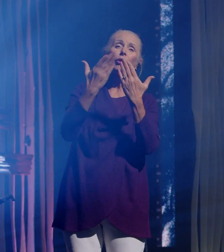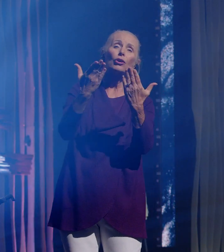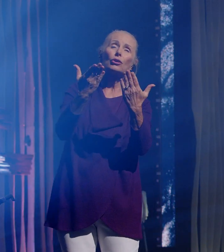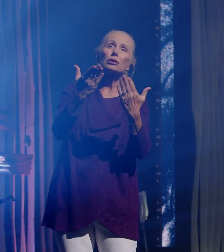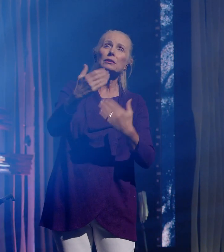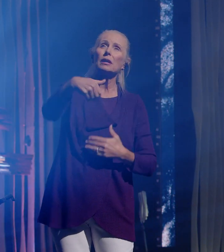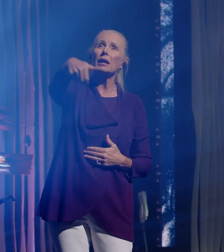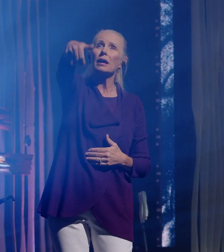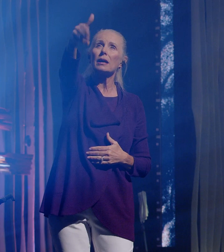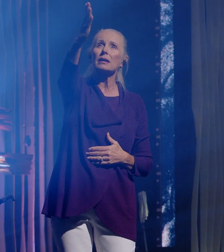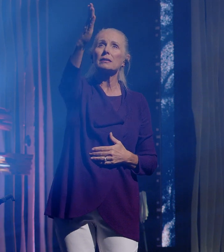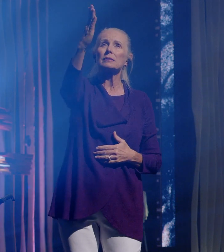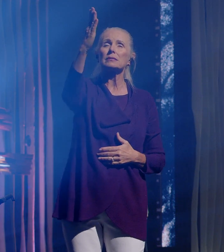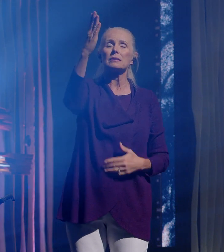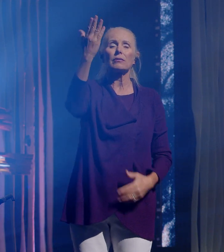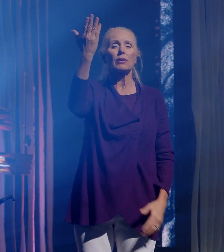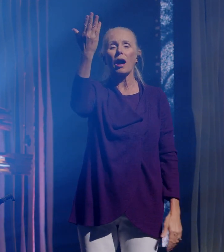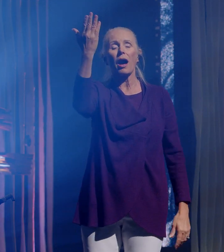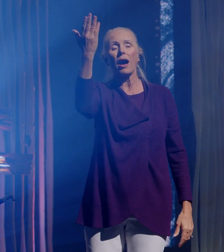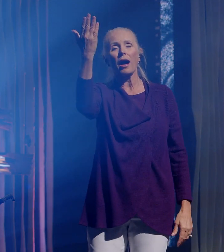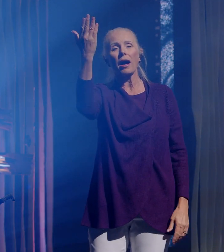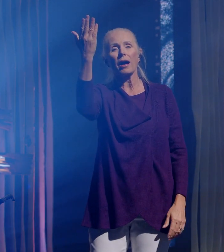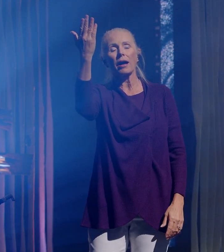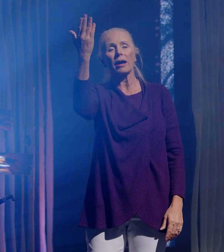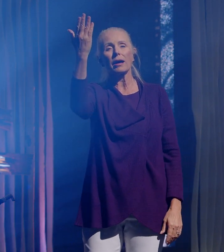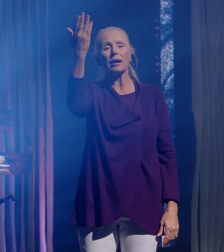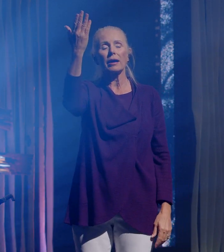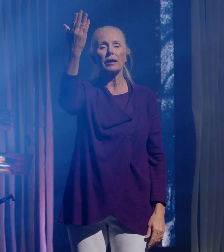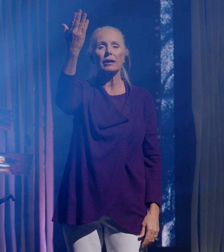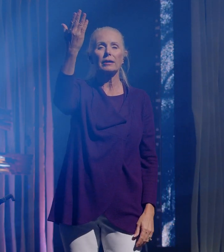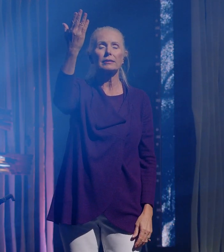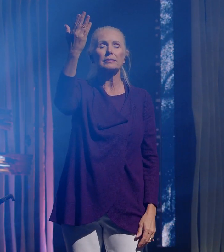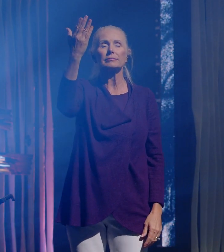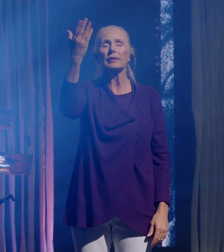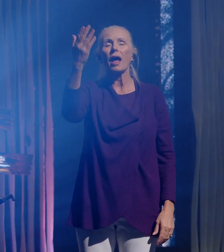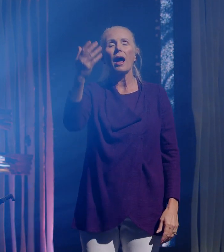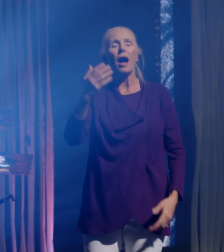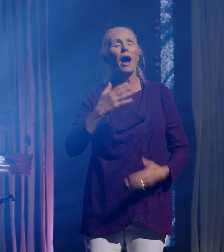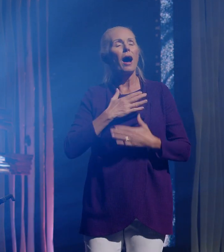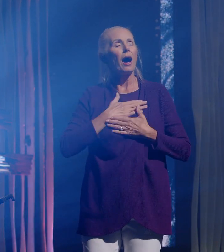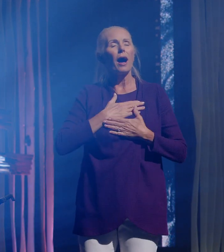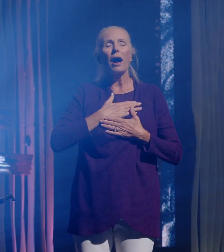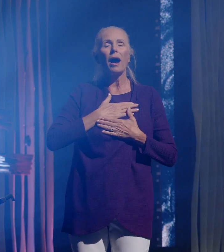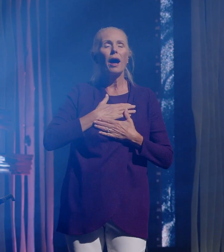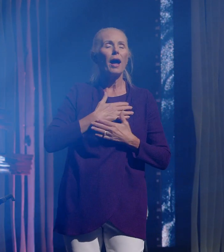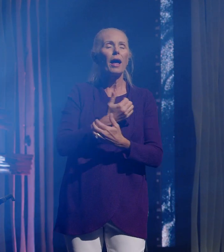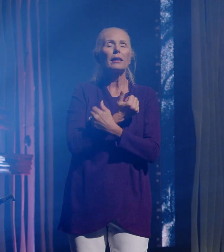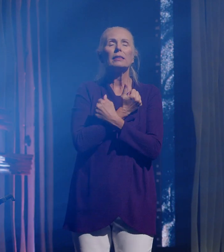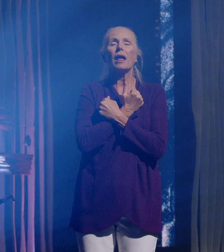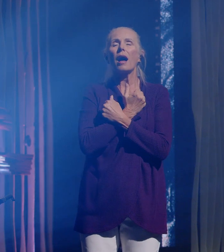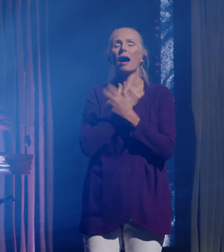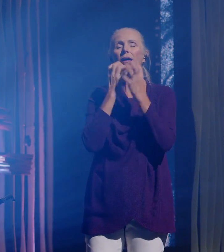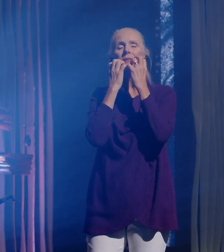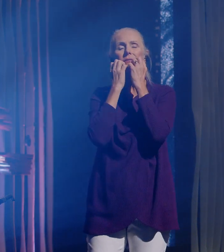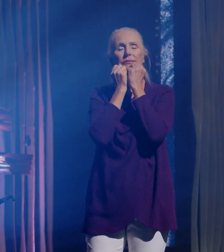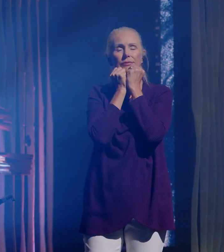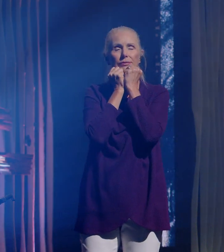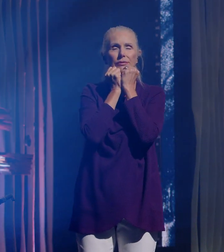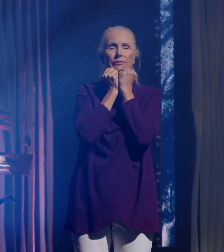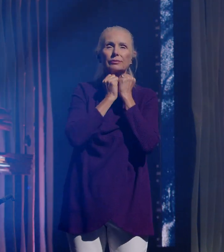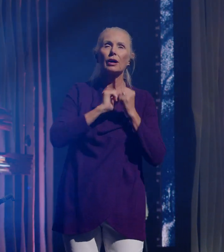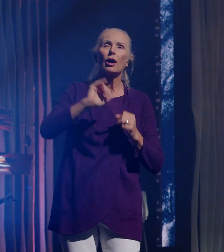of the goodness of God. I love your voice. I love your